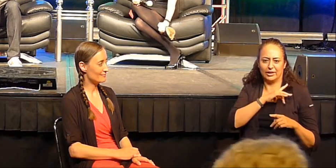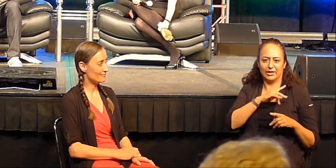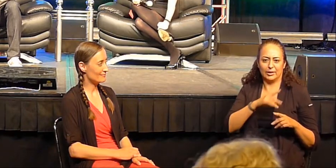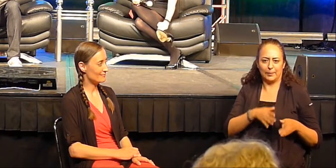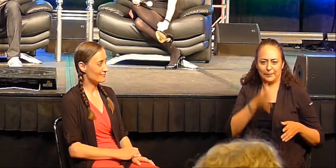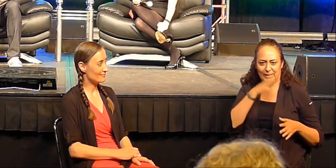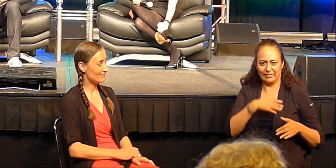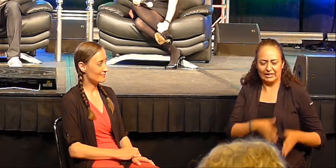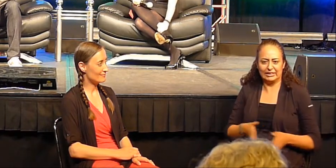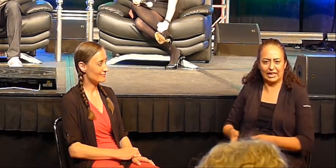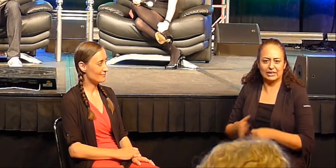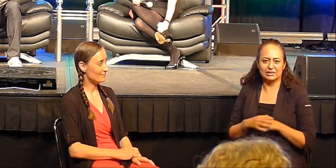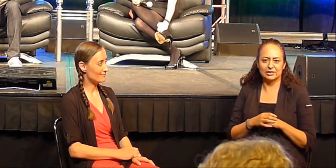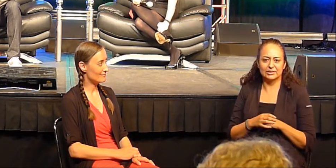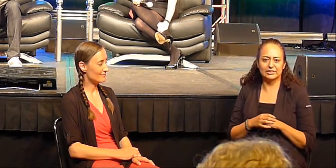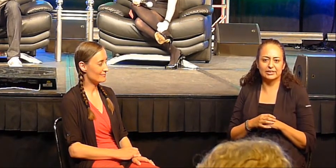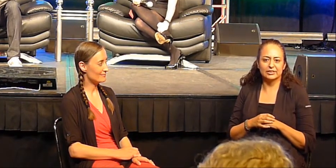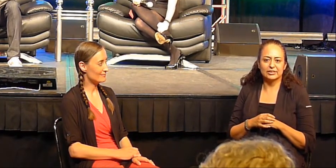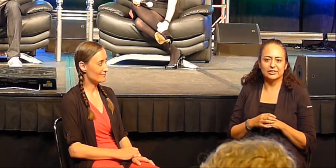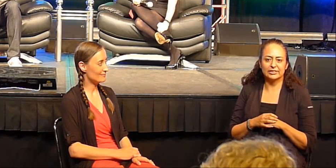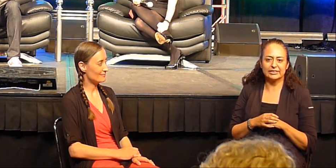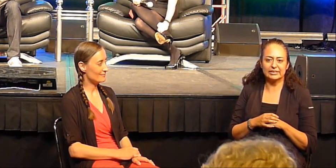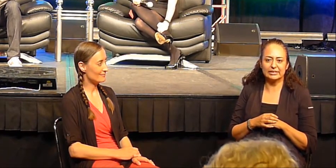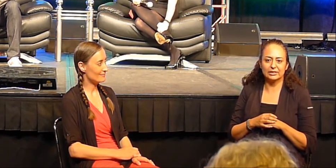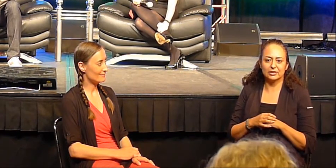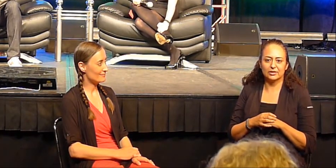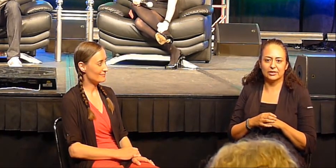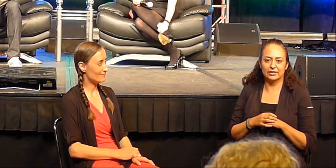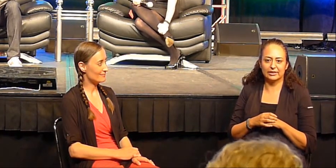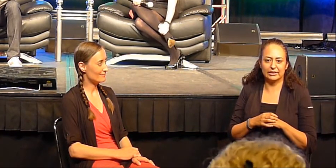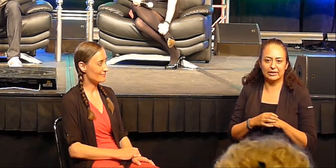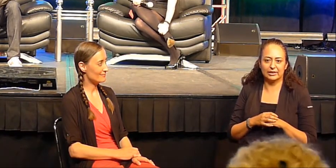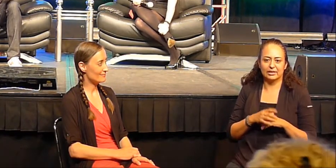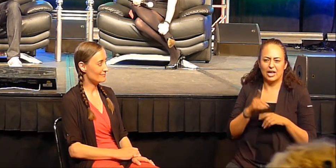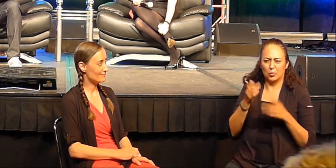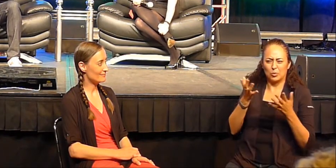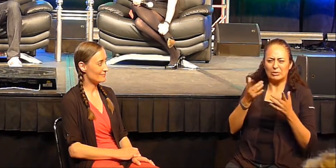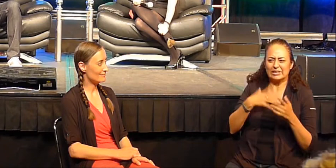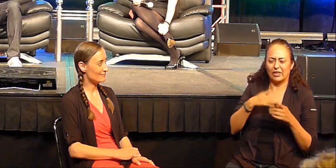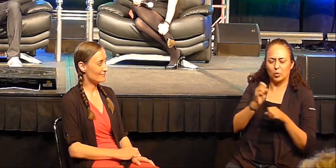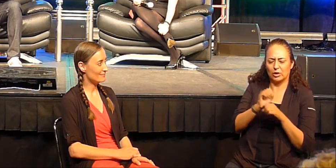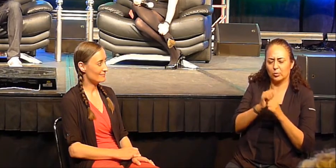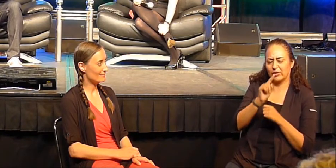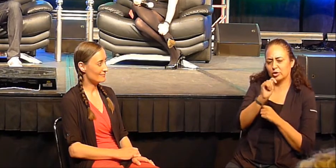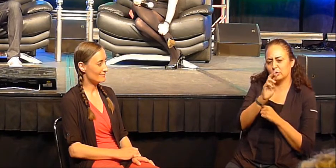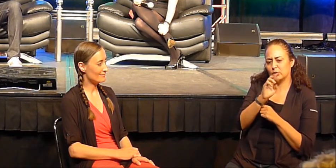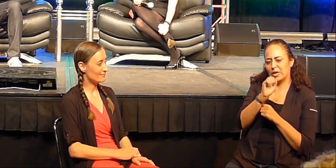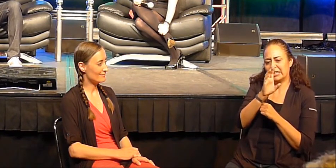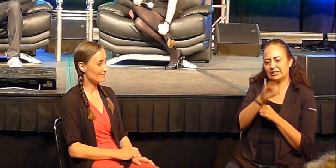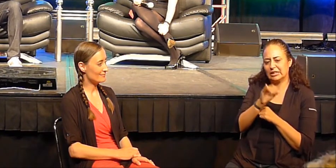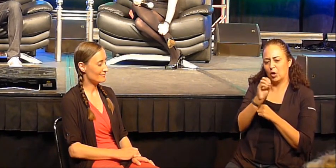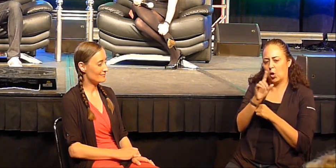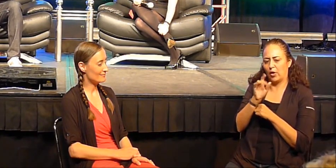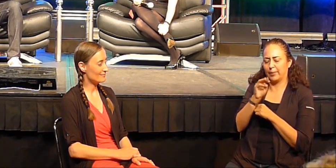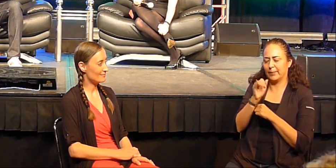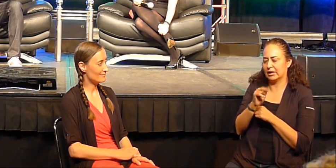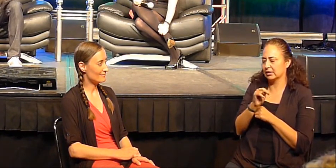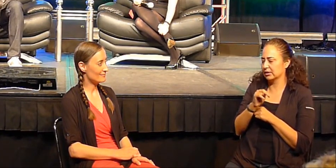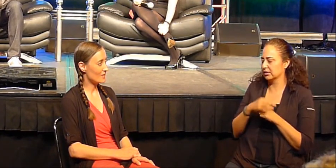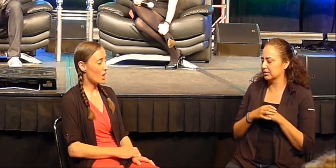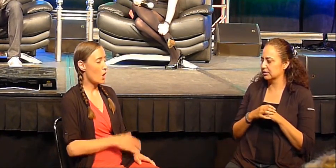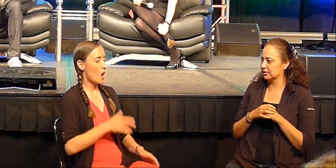Latrine? Hilarious. Tracy Ullman was hilarious. And she came up with that whole look for Latrine